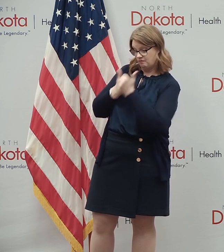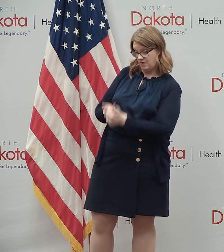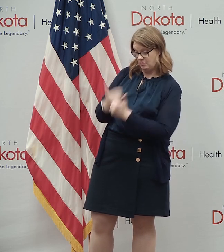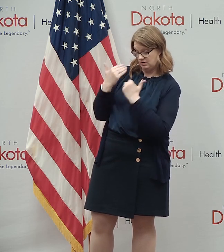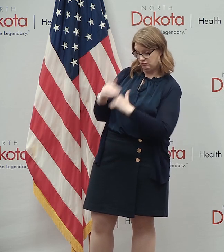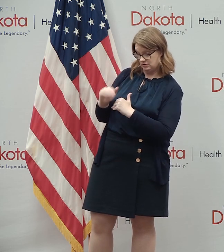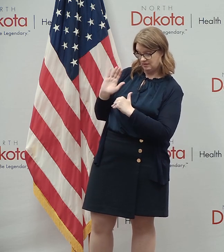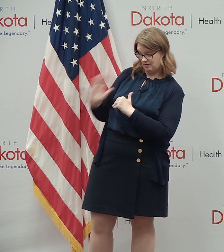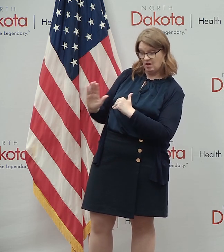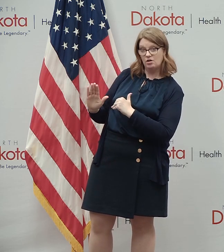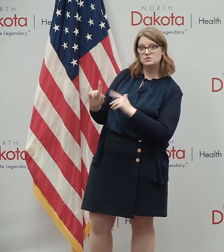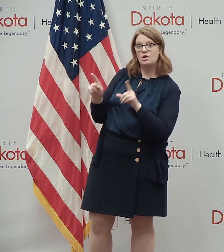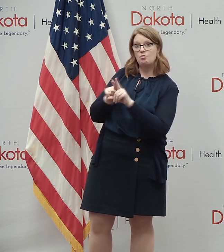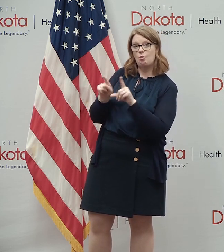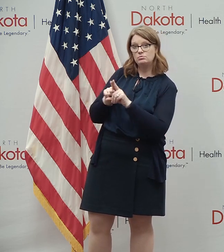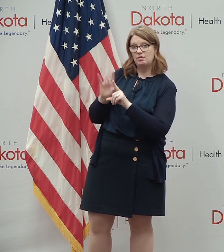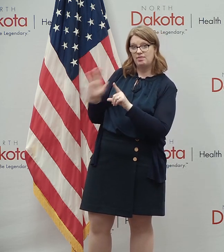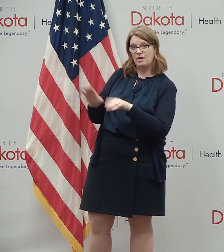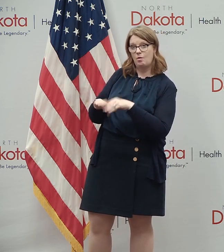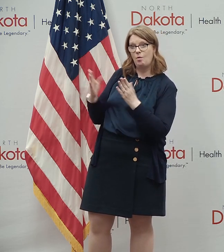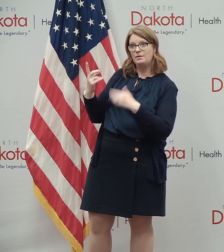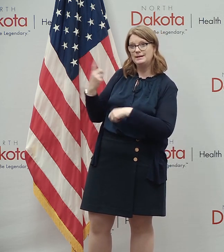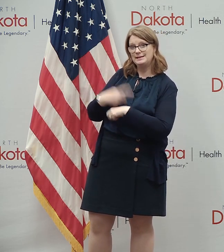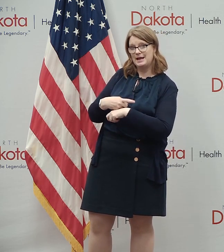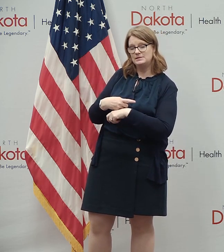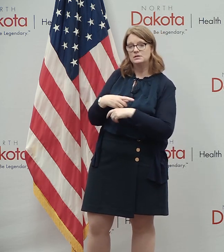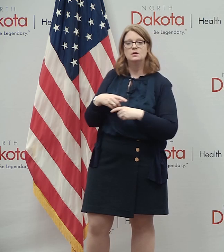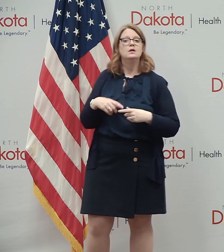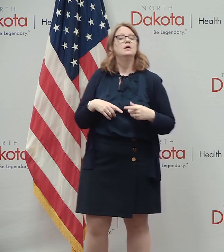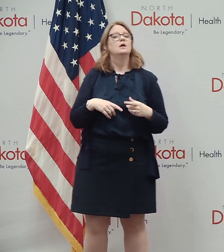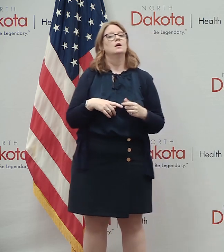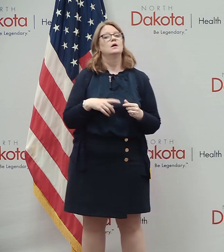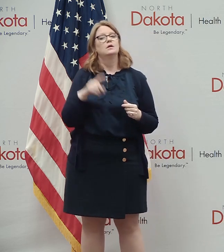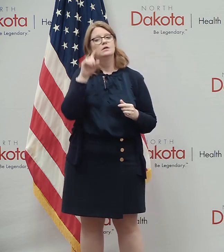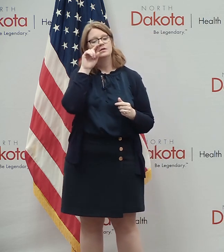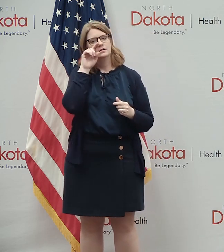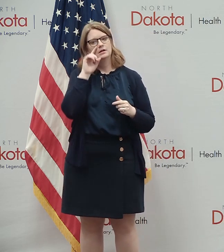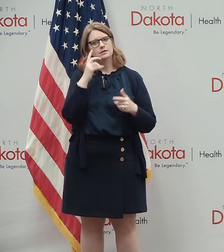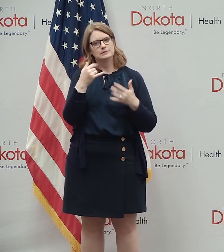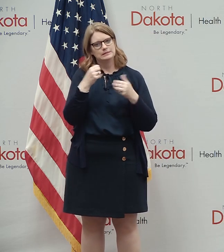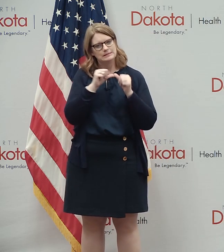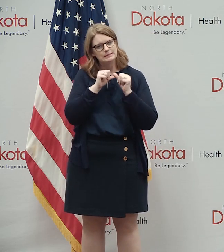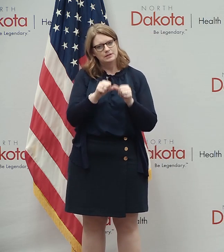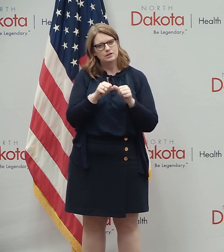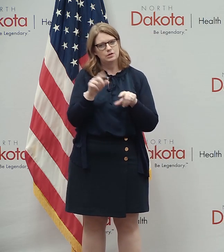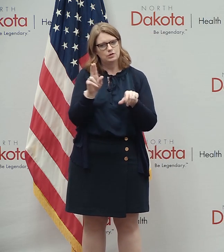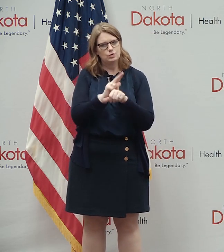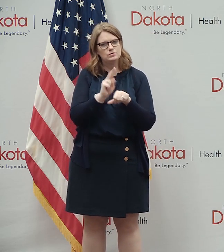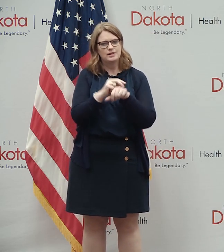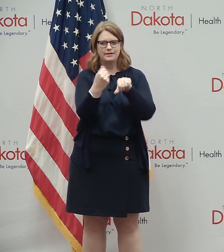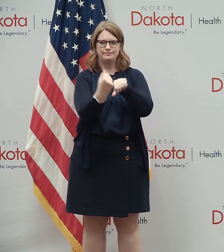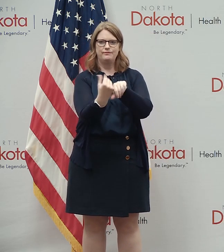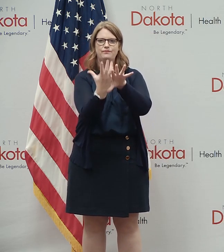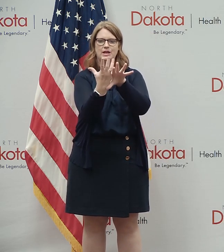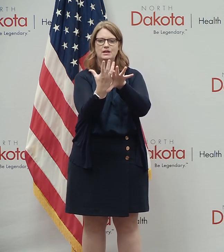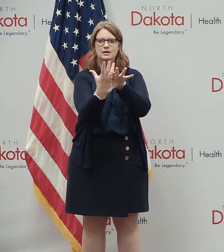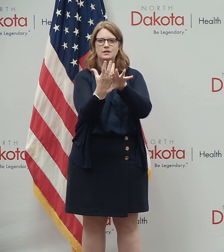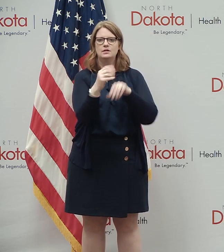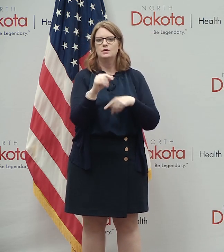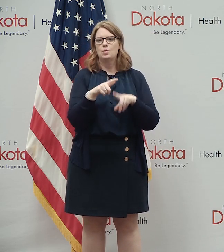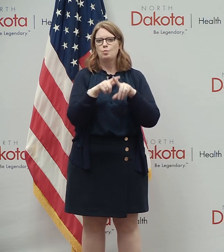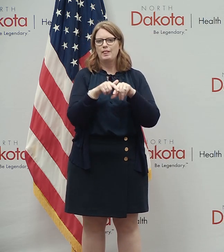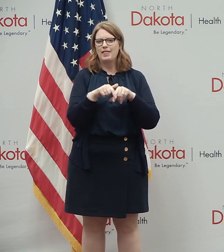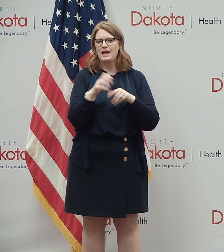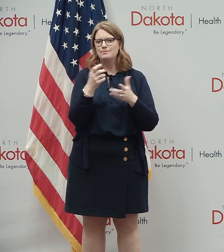and also their opening dates. We're also going to continue to use video conferencing, what we refer to as